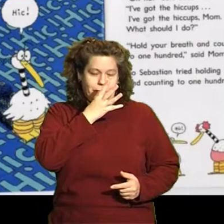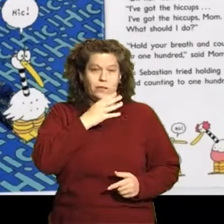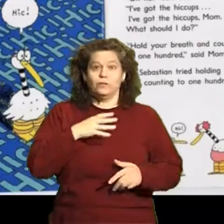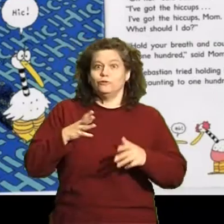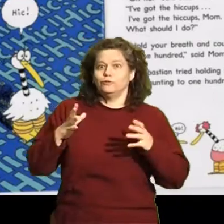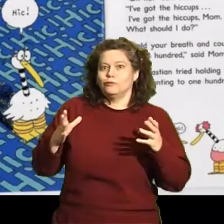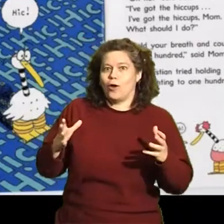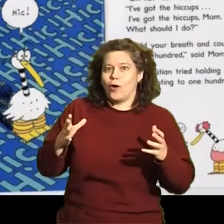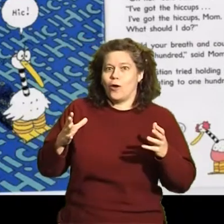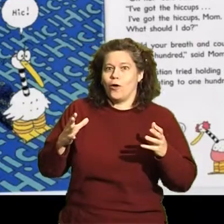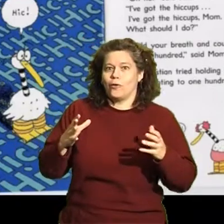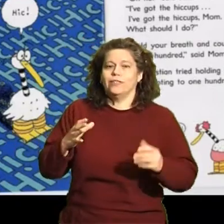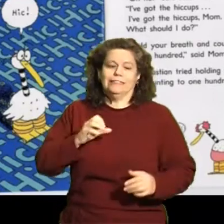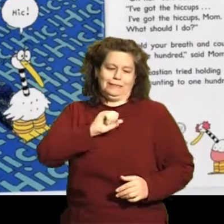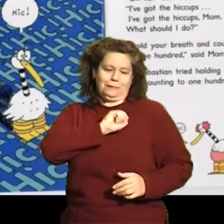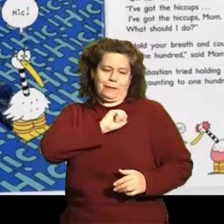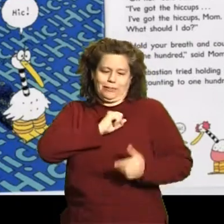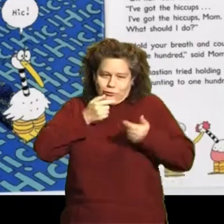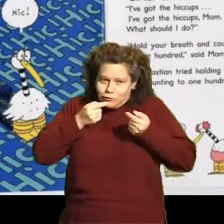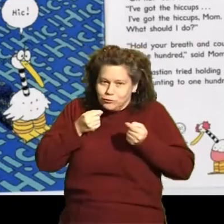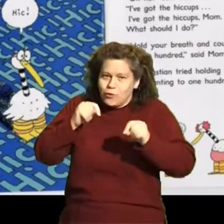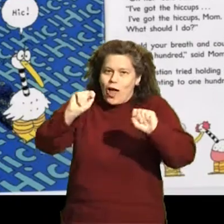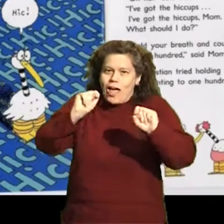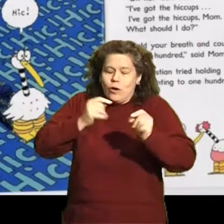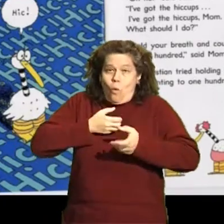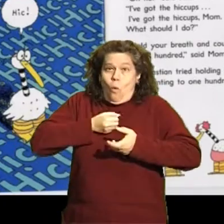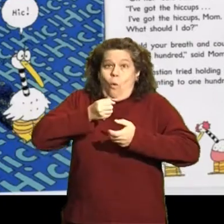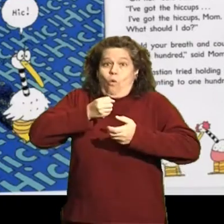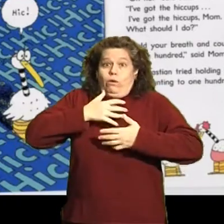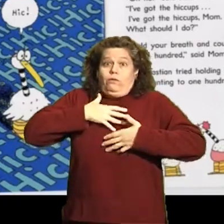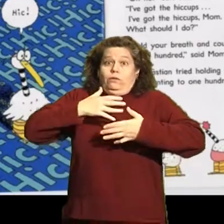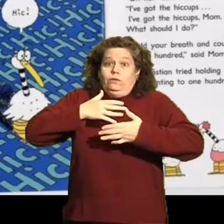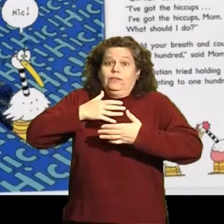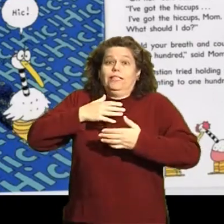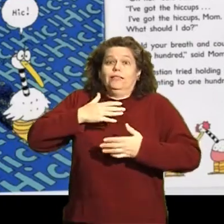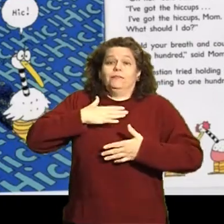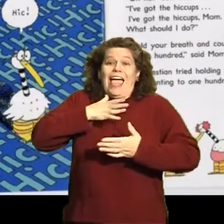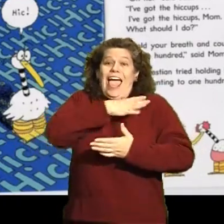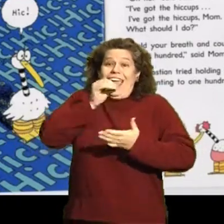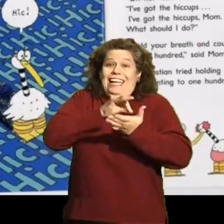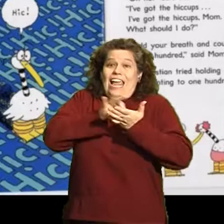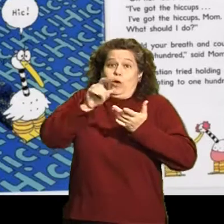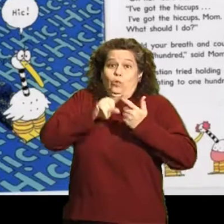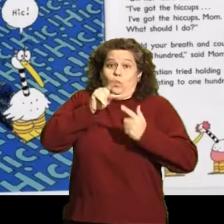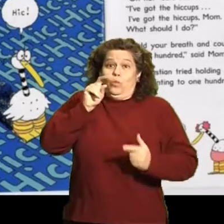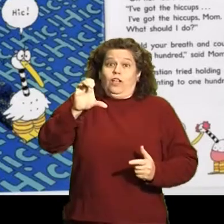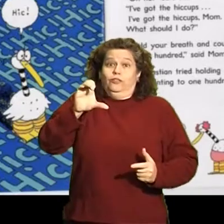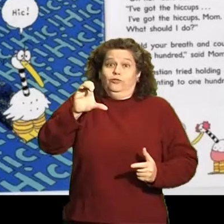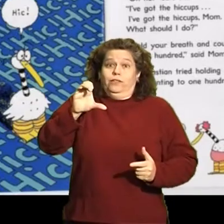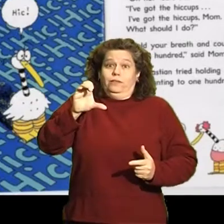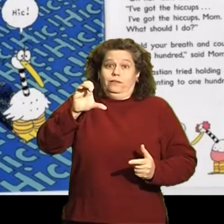Mom. So Sebastian tried holding his breath and counting to